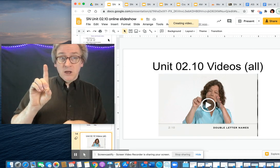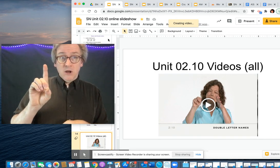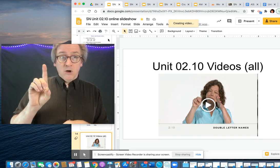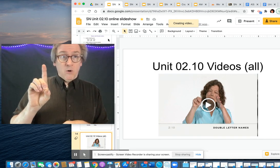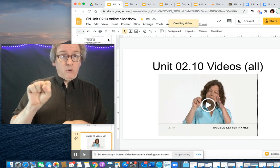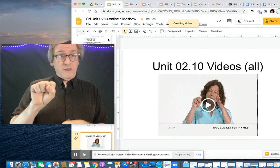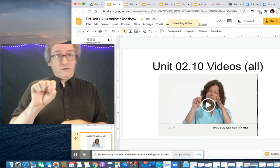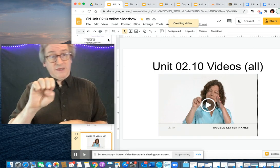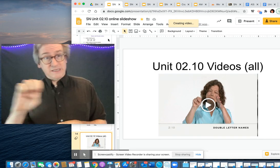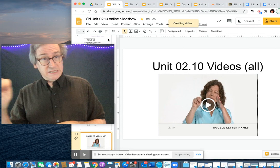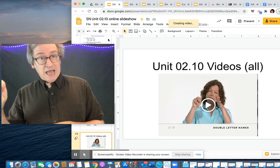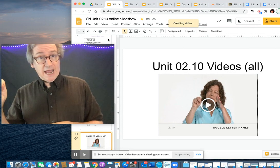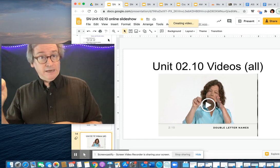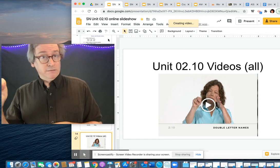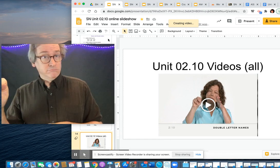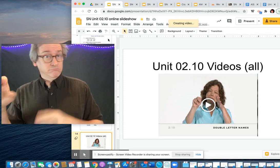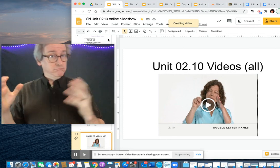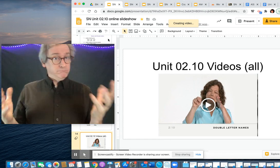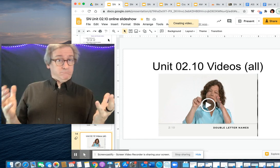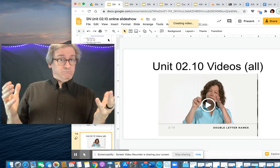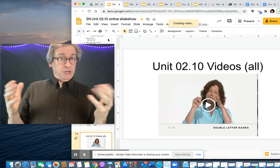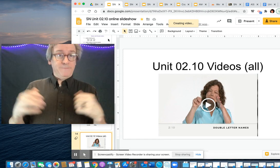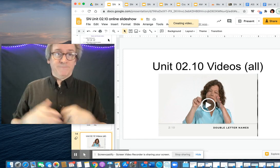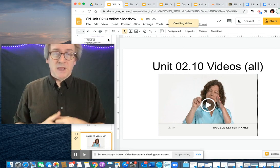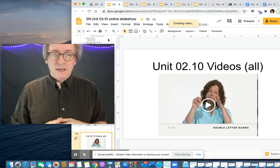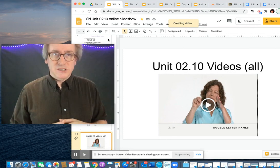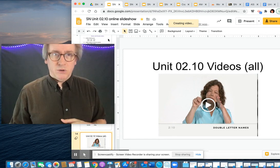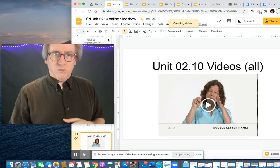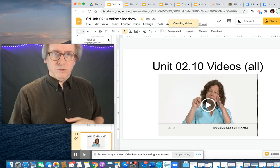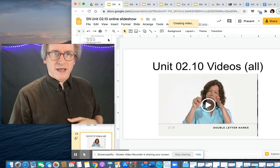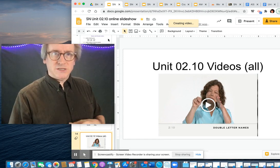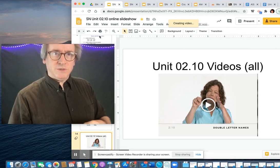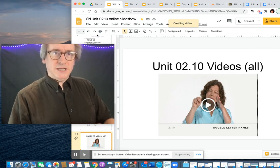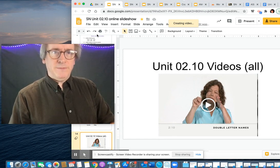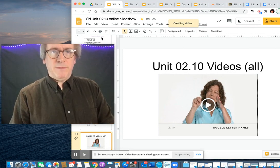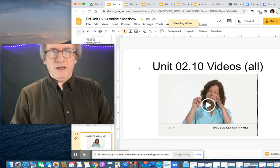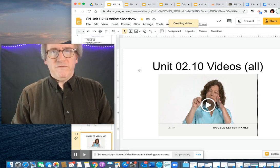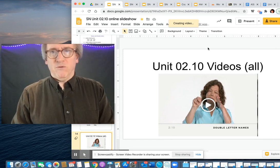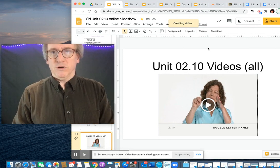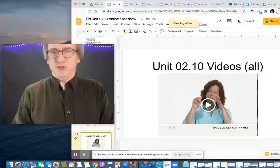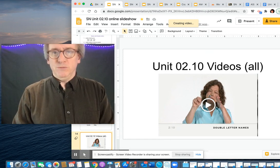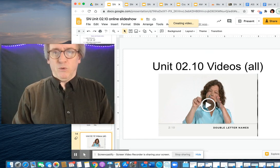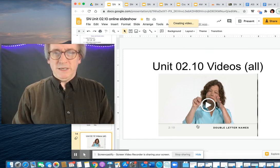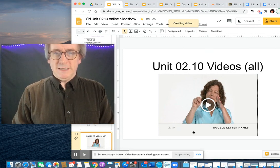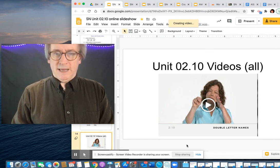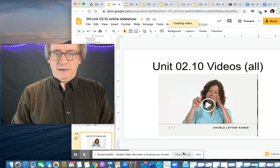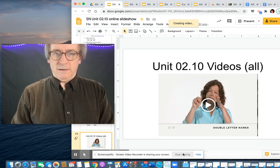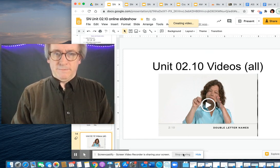pulse, or whether they slide. Okay? So that's what to keep in mind for 2.10.